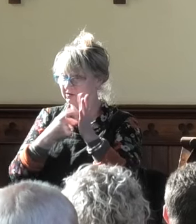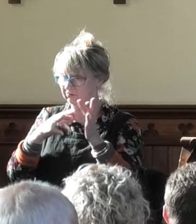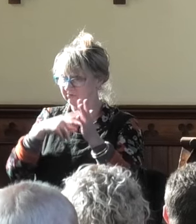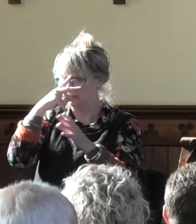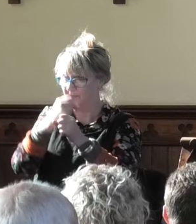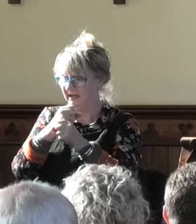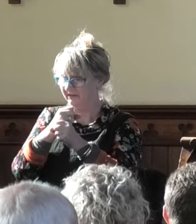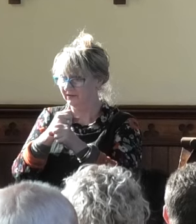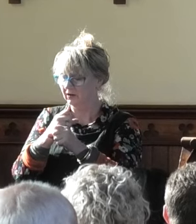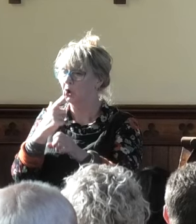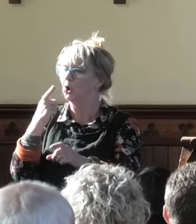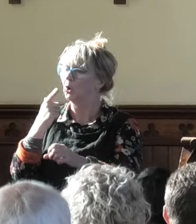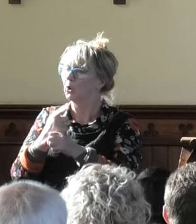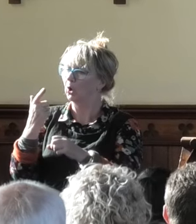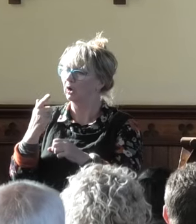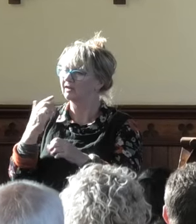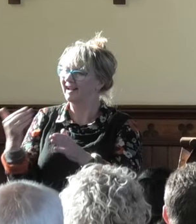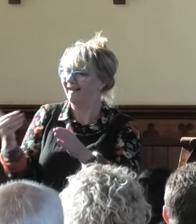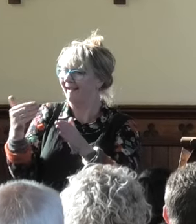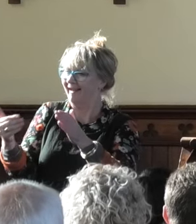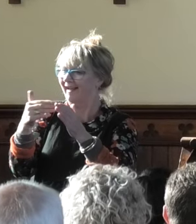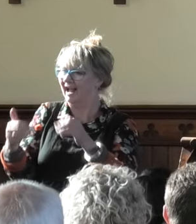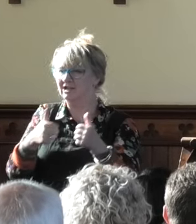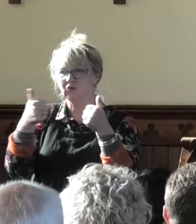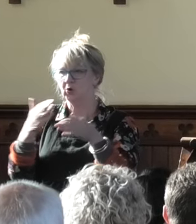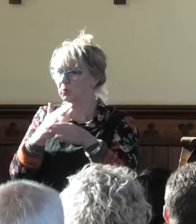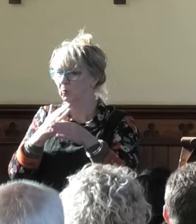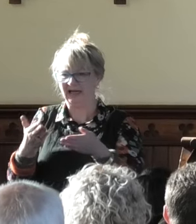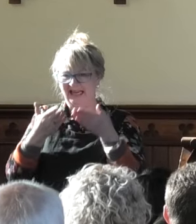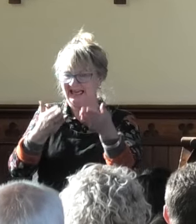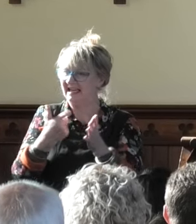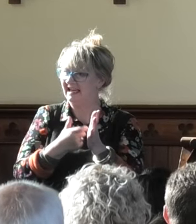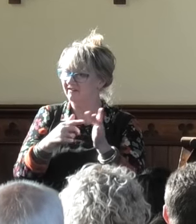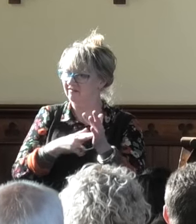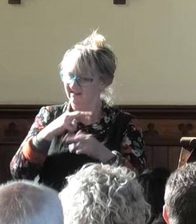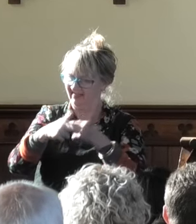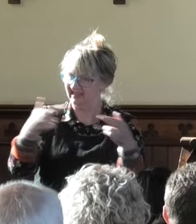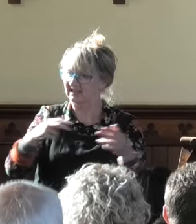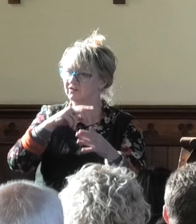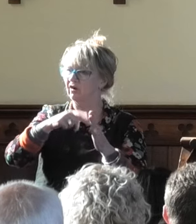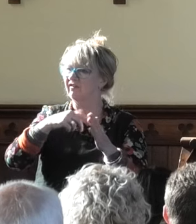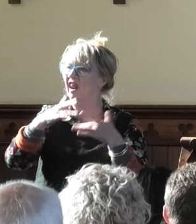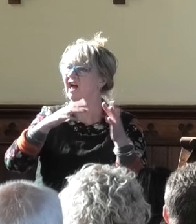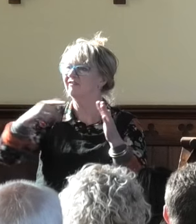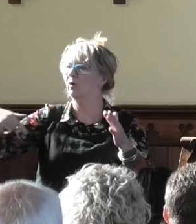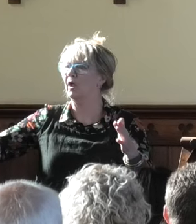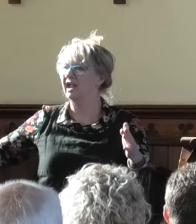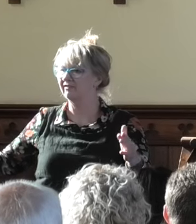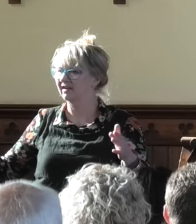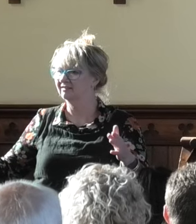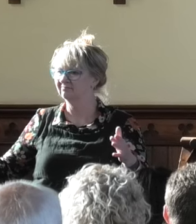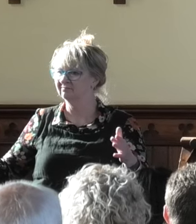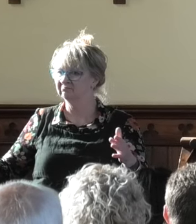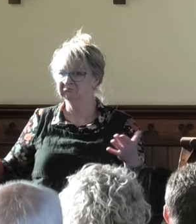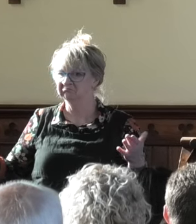was that God, who had commenced a good work in her, in granting to her the gift of eternal life, would carry it on